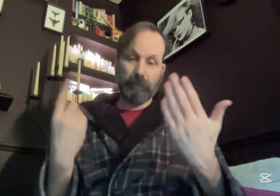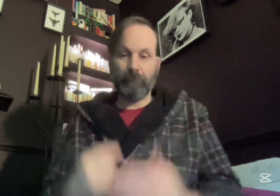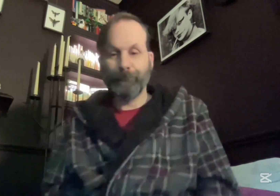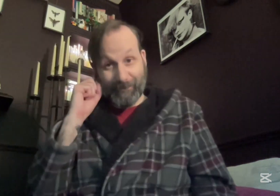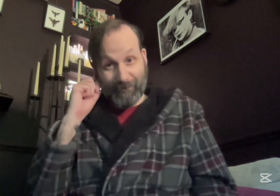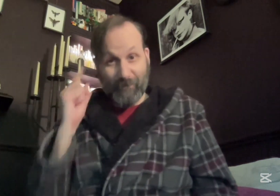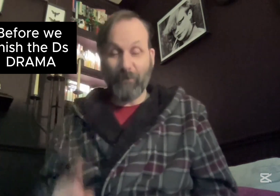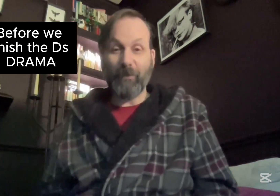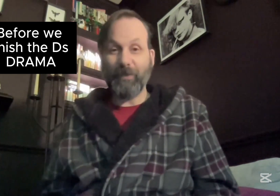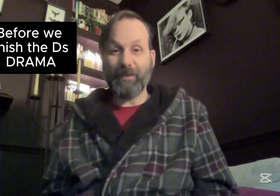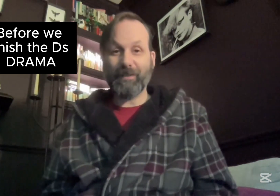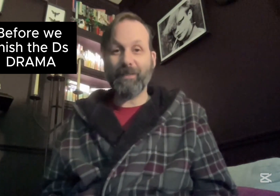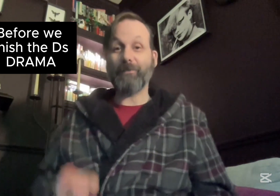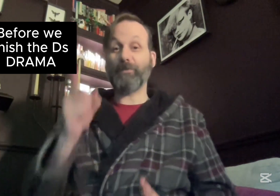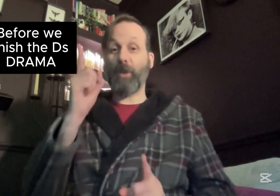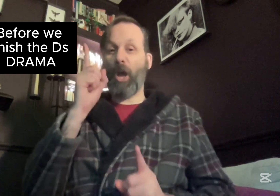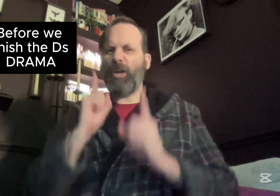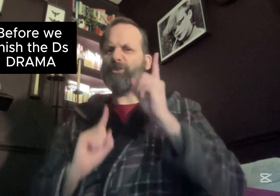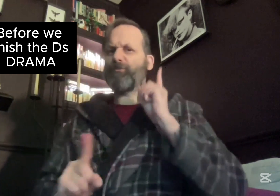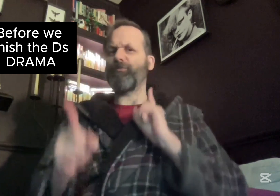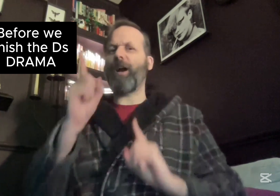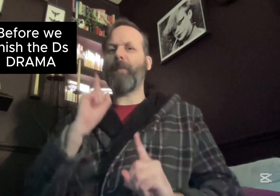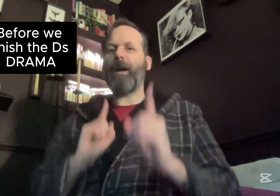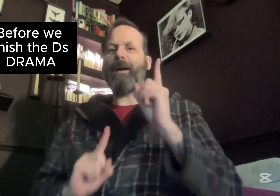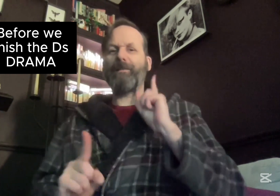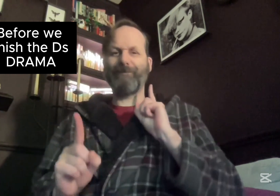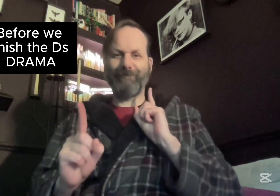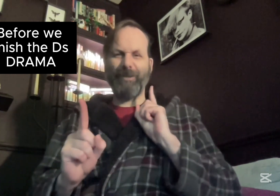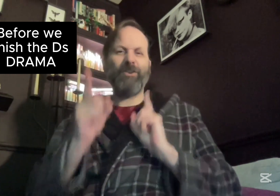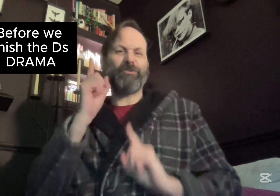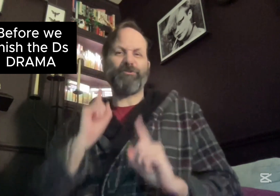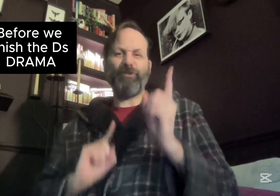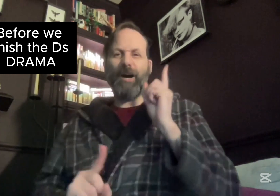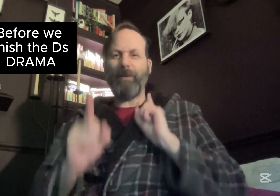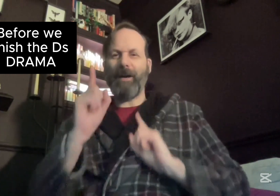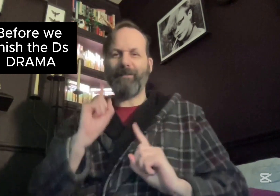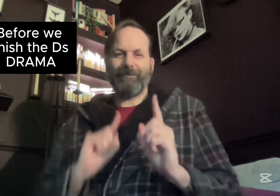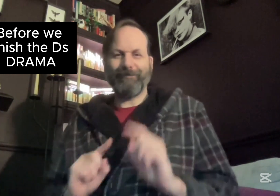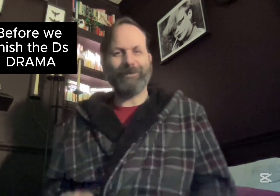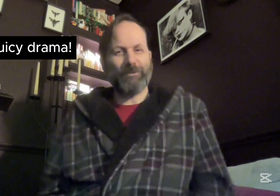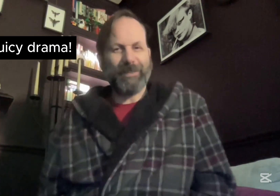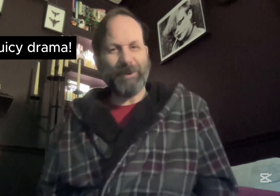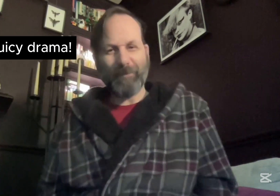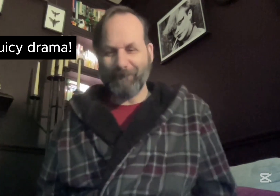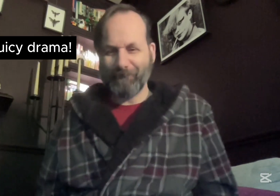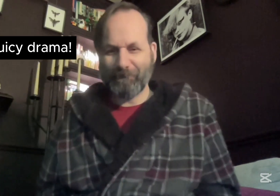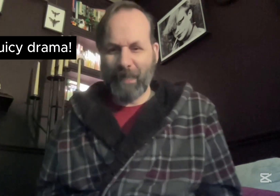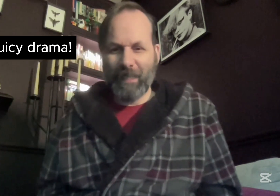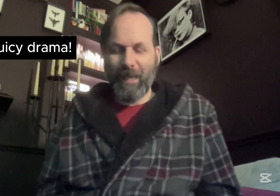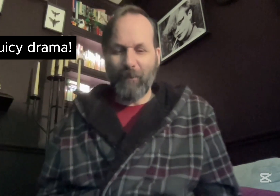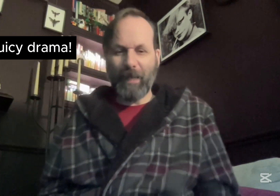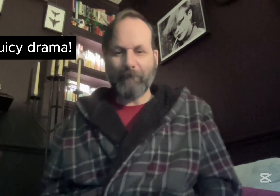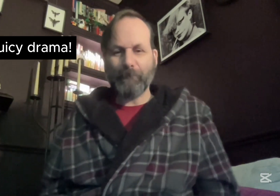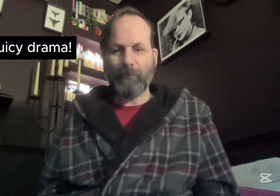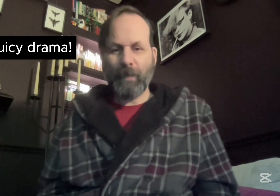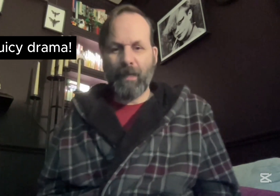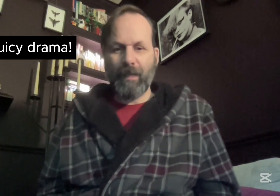Before we finish, there was drama, drama, juicy drama. Okay,